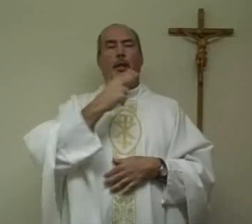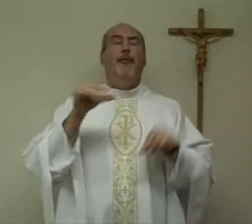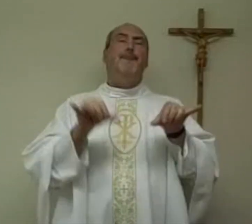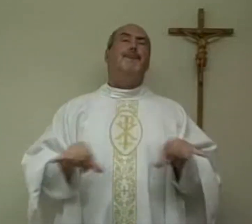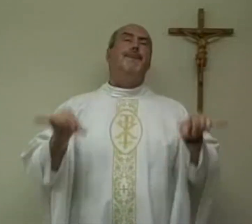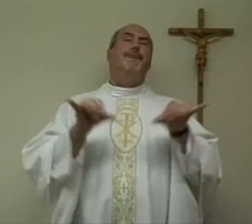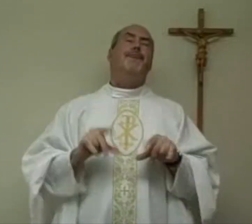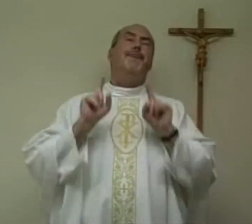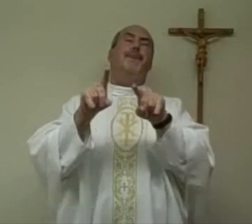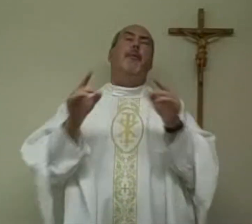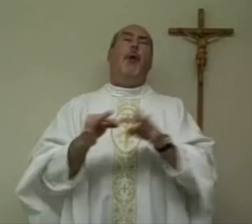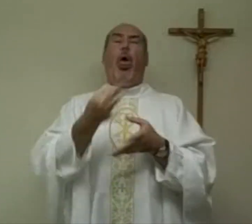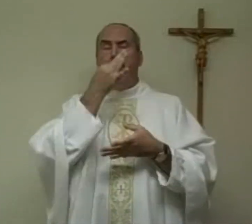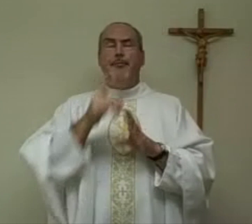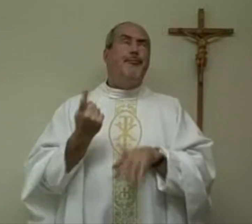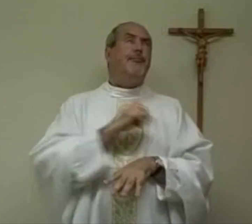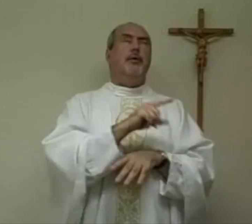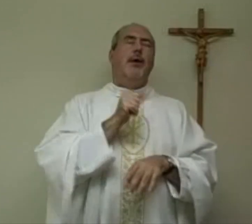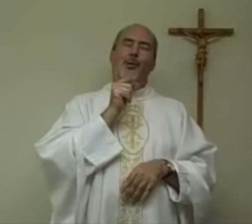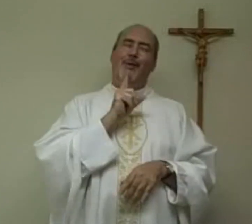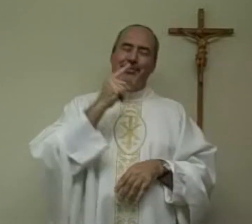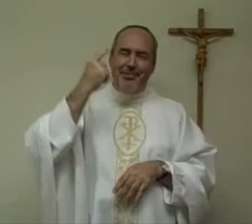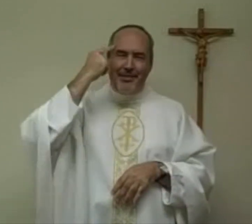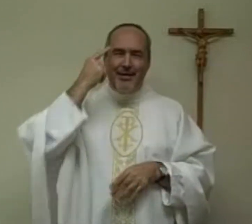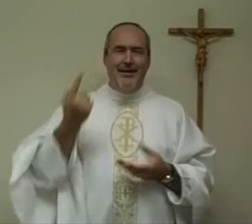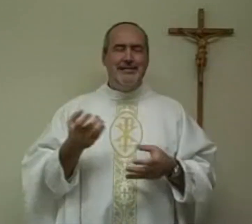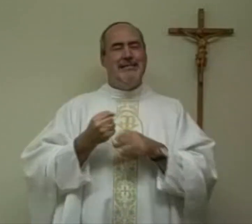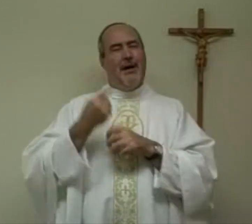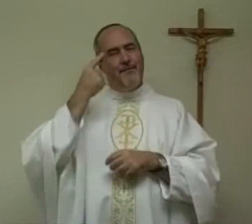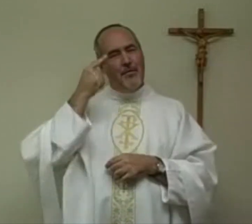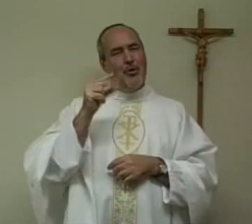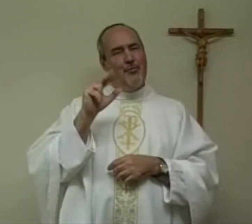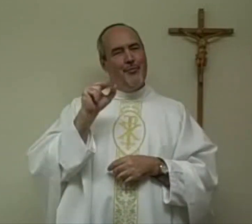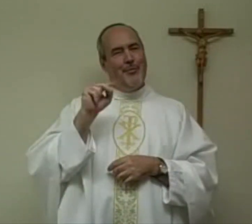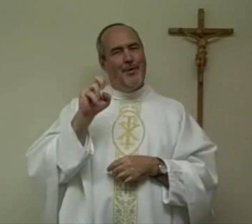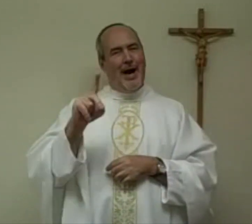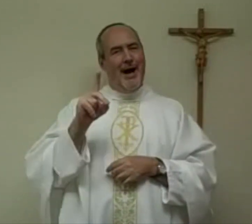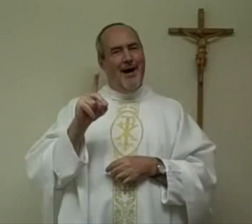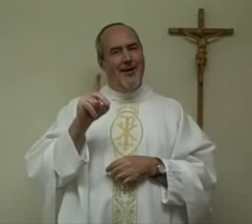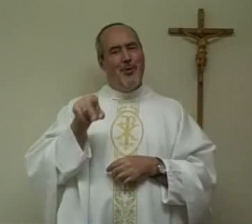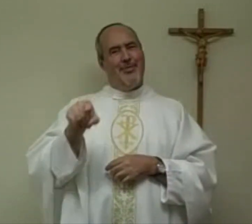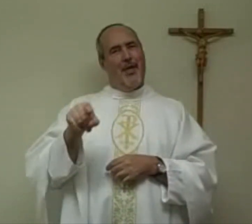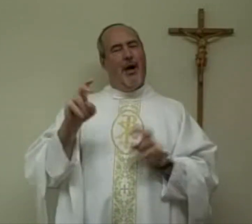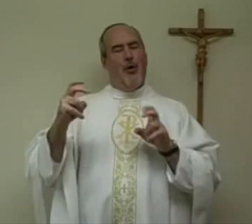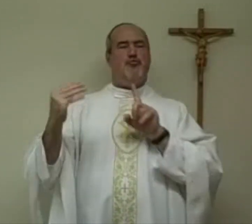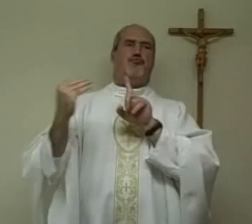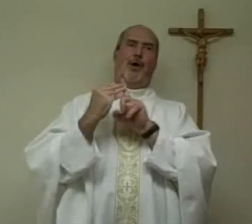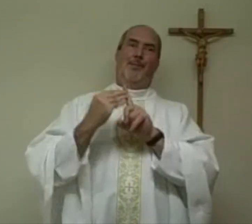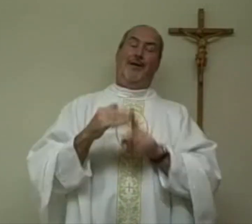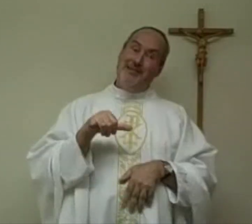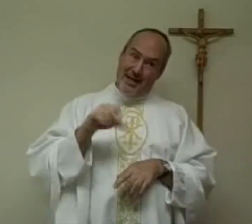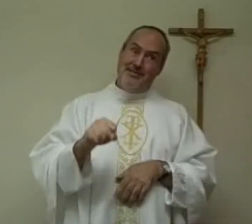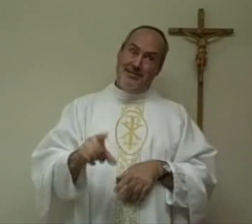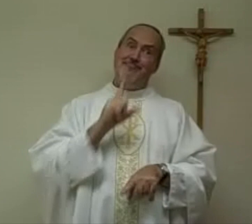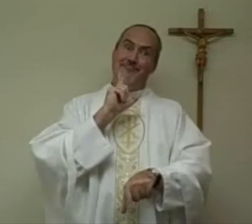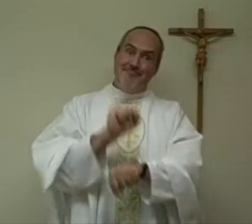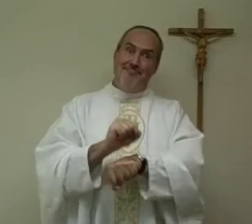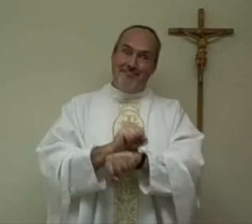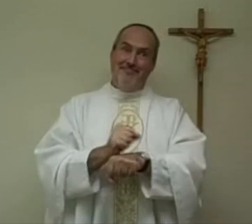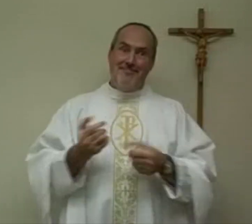my blood, because Catholics go through communion like it's some rote activity, and it's there to remind us